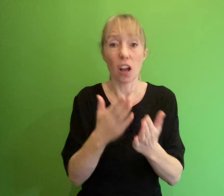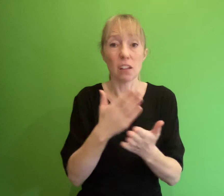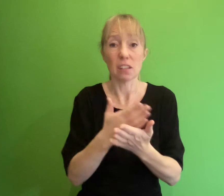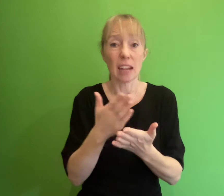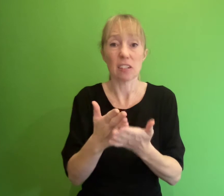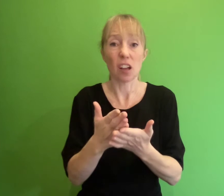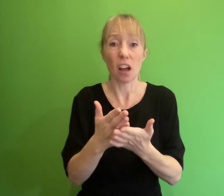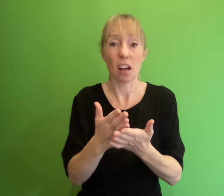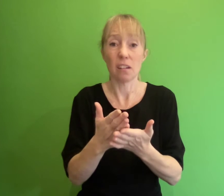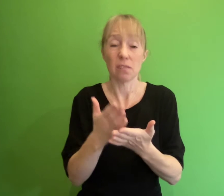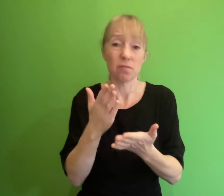to be underfunded.